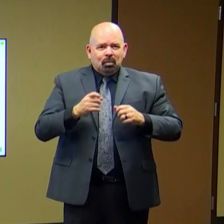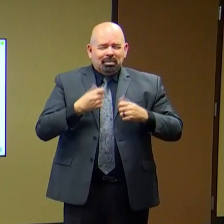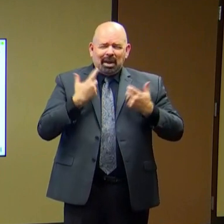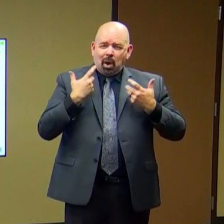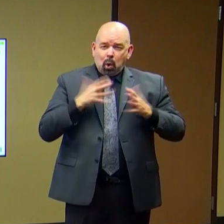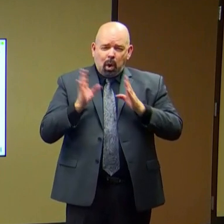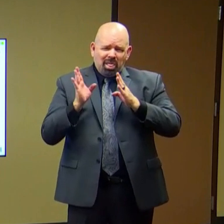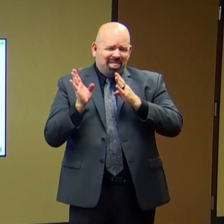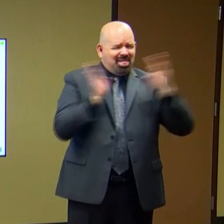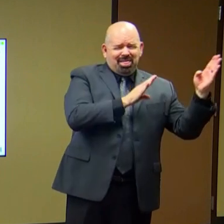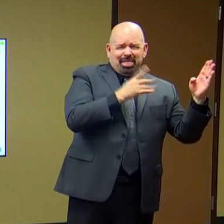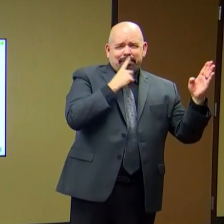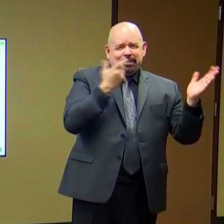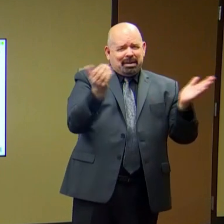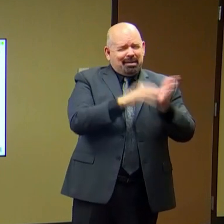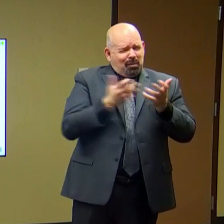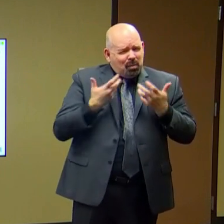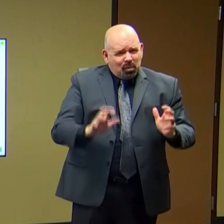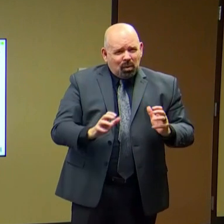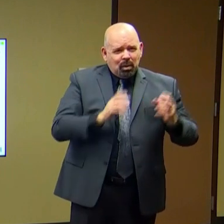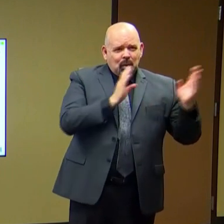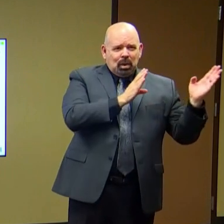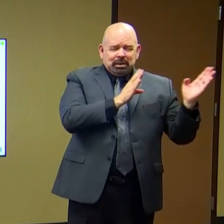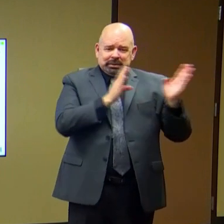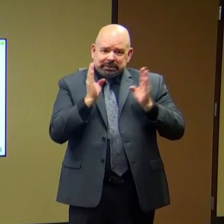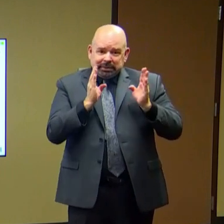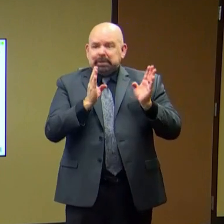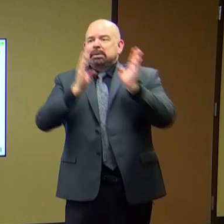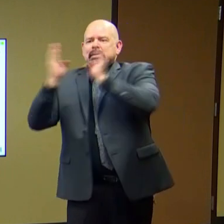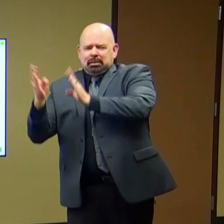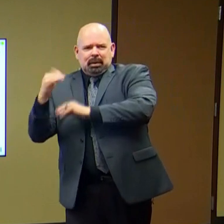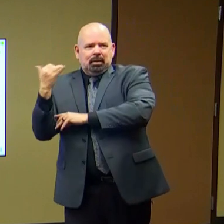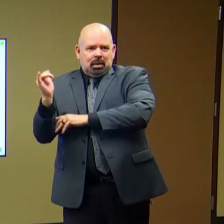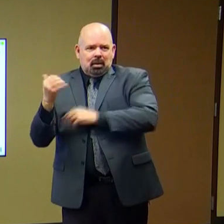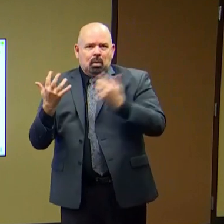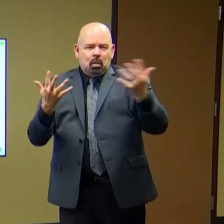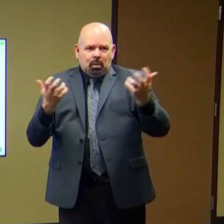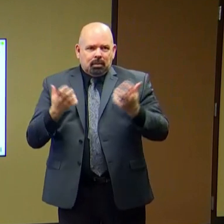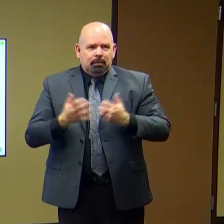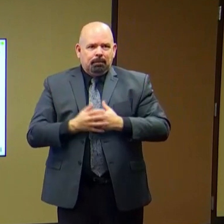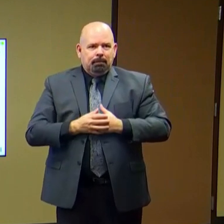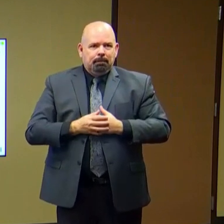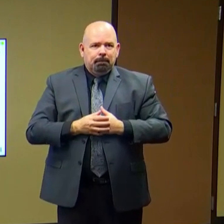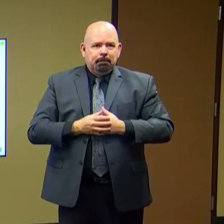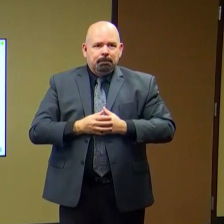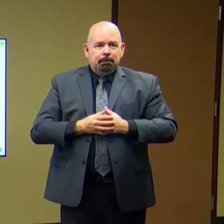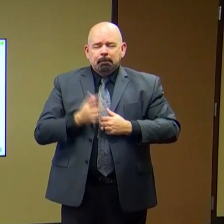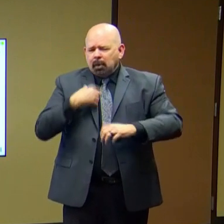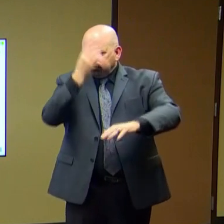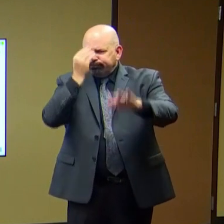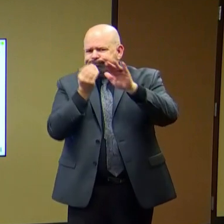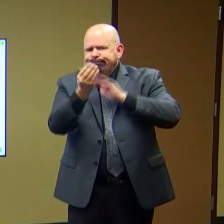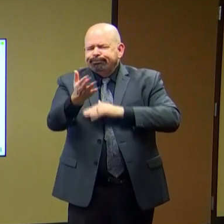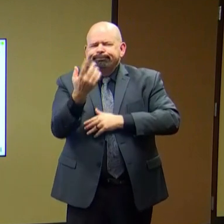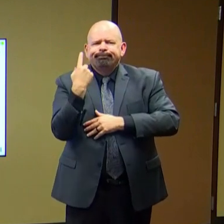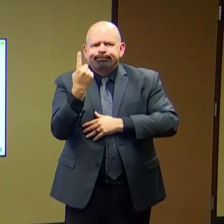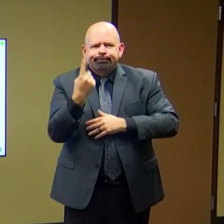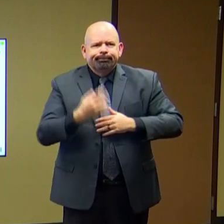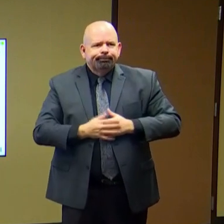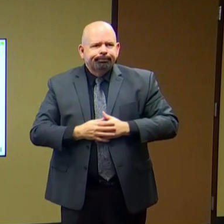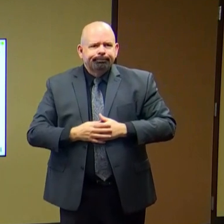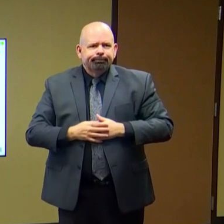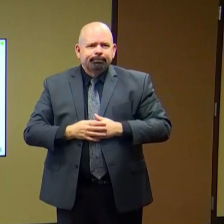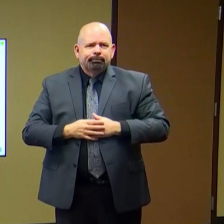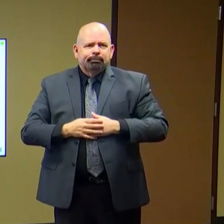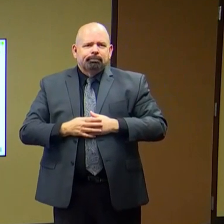indications it's going in the wrong direction. The only other thing I just want to mention, we've mentioned that it would be really bad also if we have